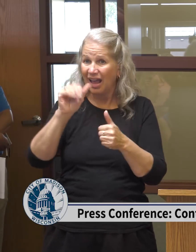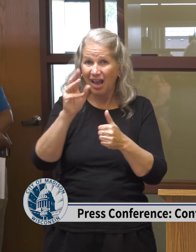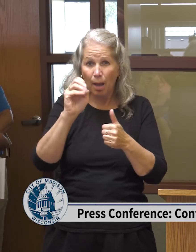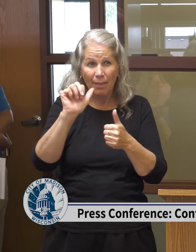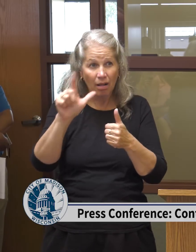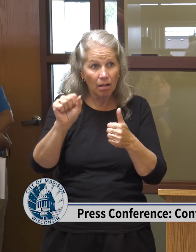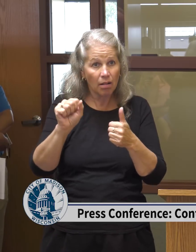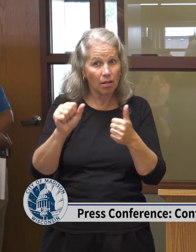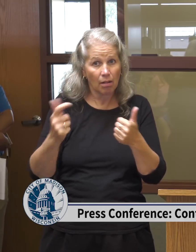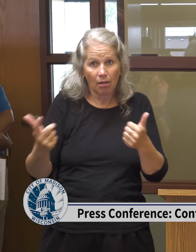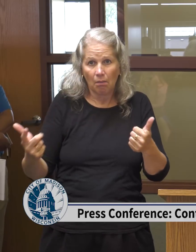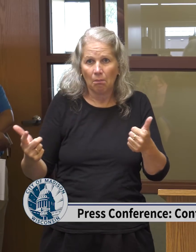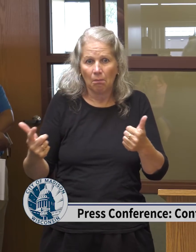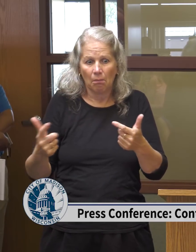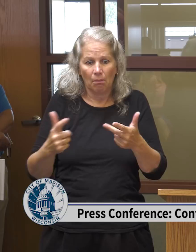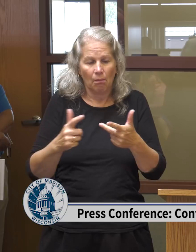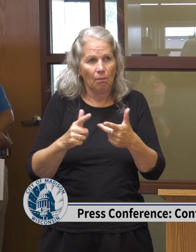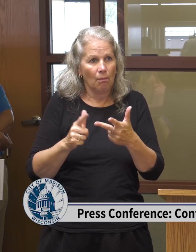But